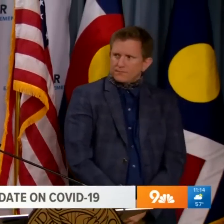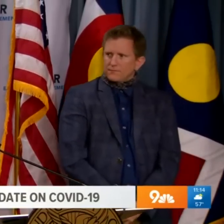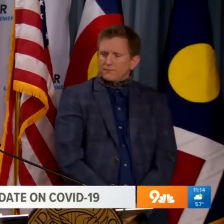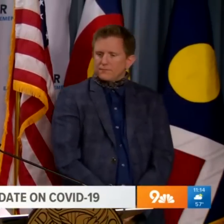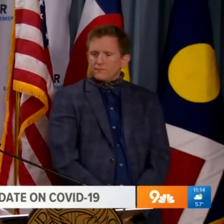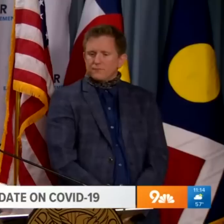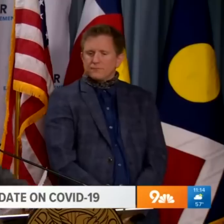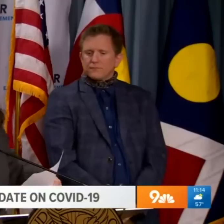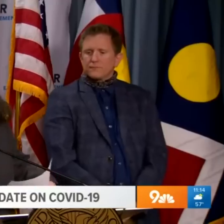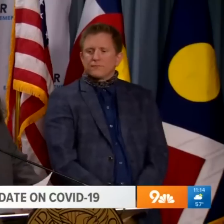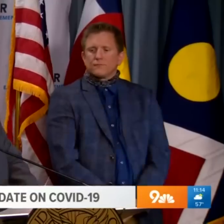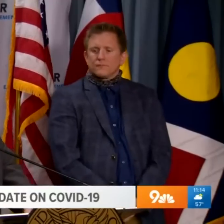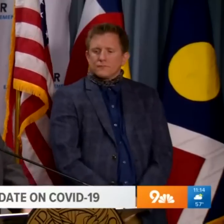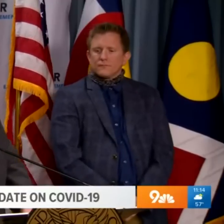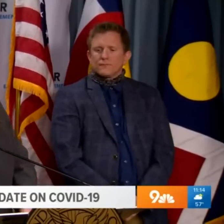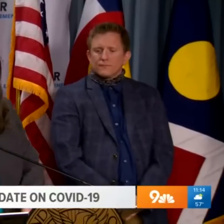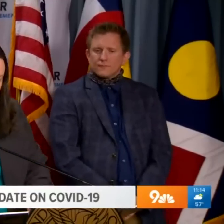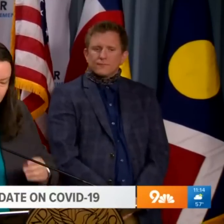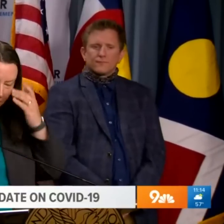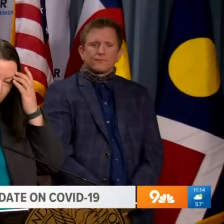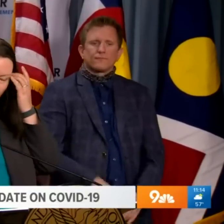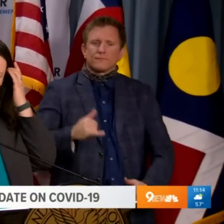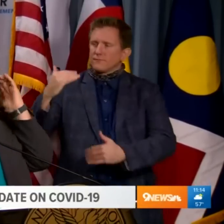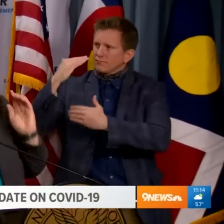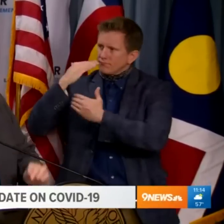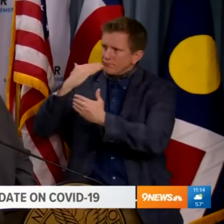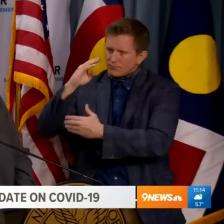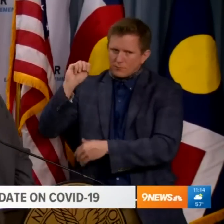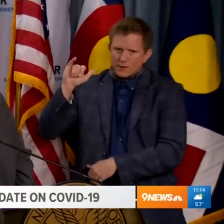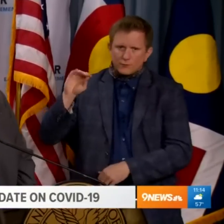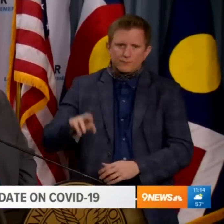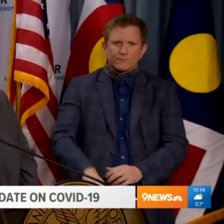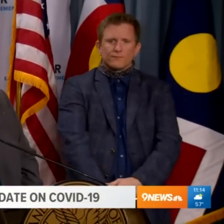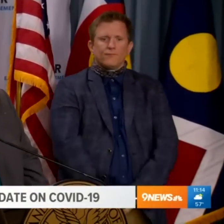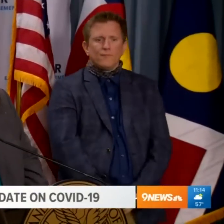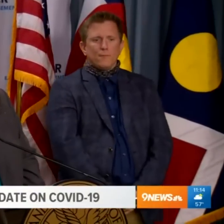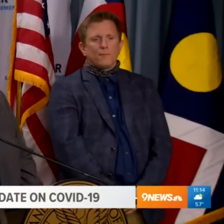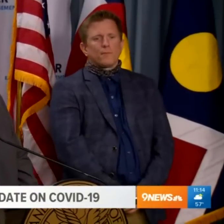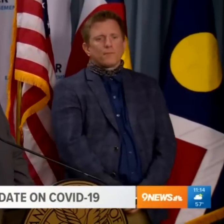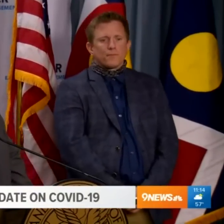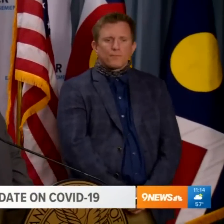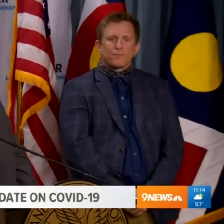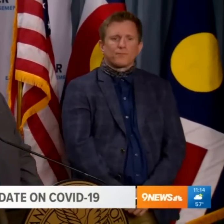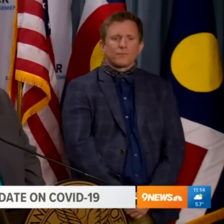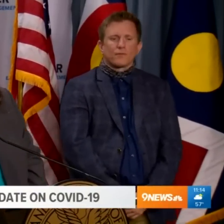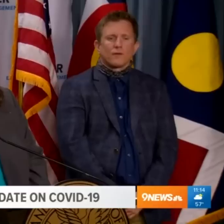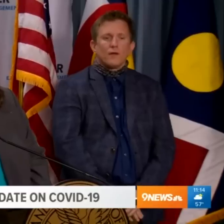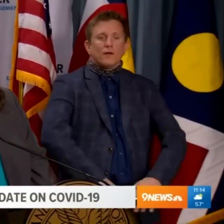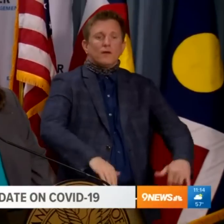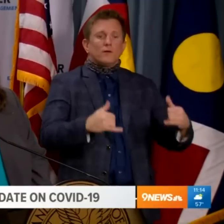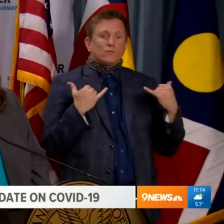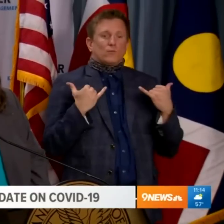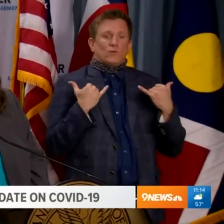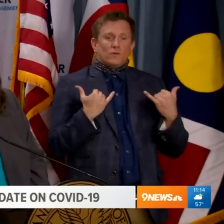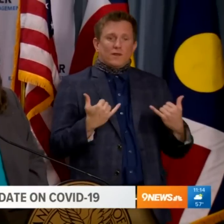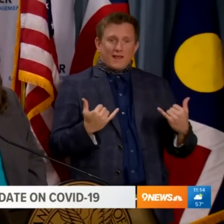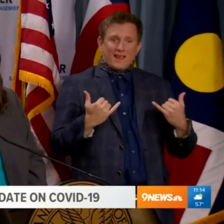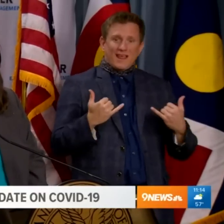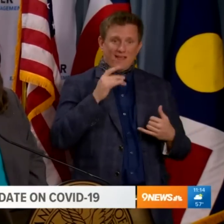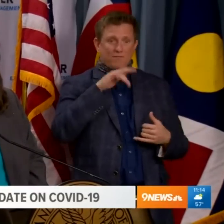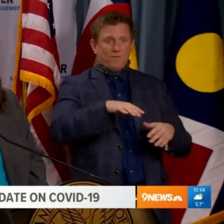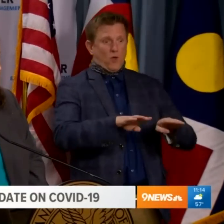new auxiliary shelter for women at the Denver Coliseum. And I'm going to ask Britta Fisher, who is our chief housing officer for the city of Denver, to come